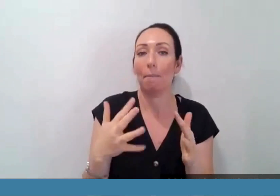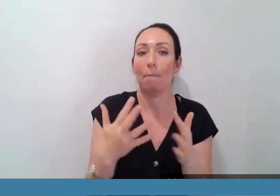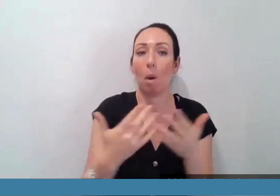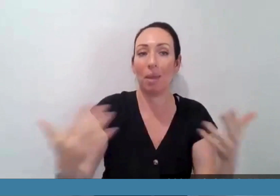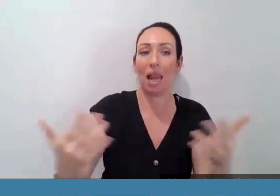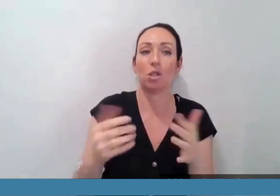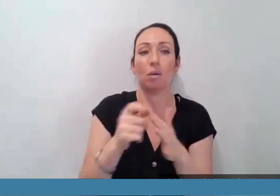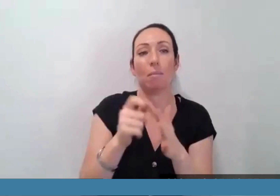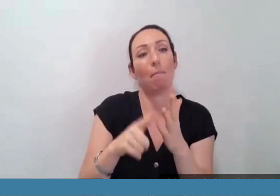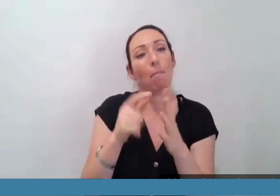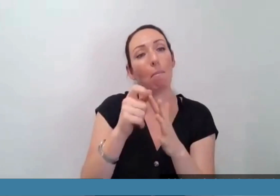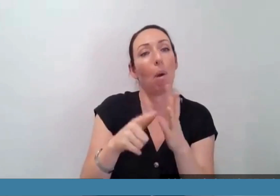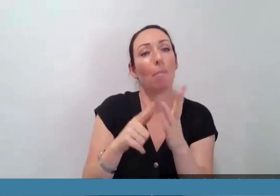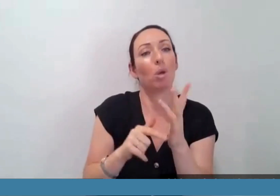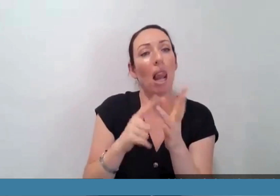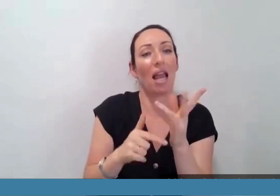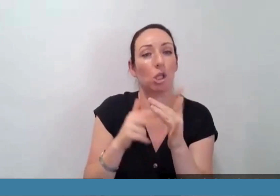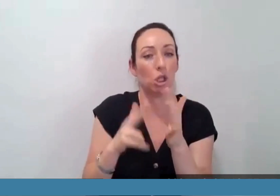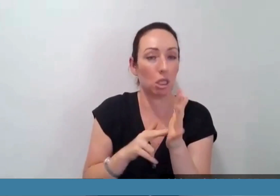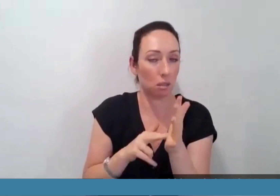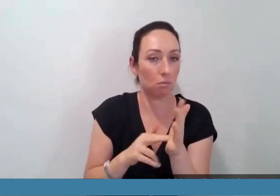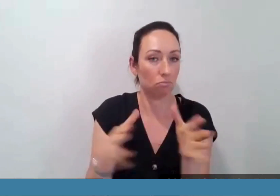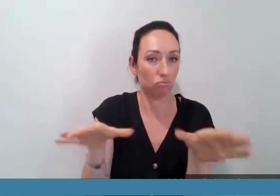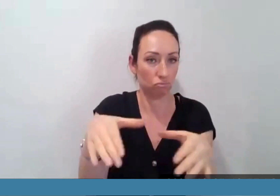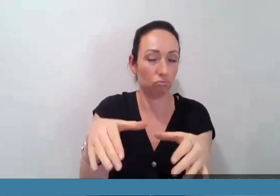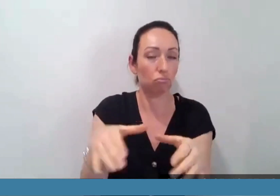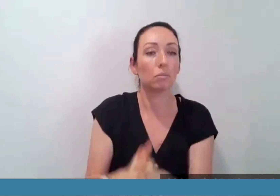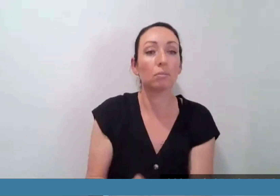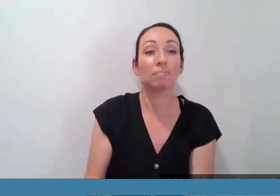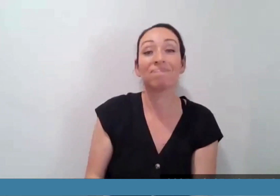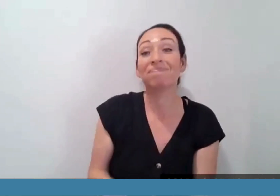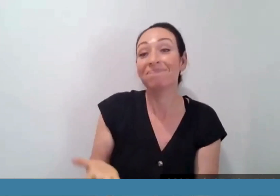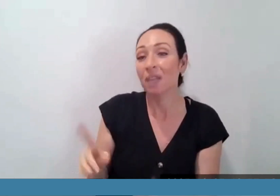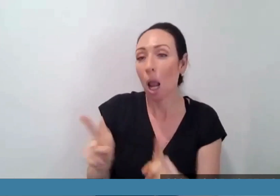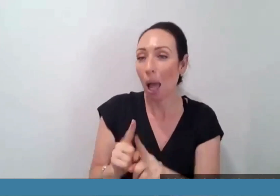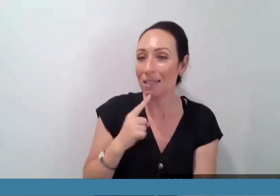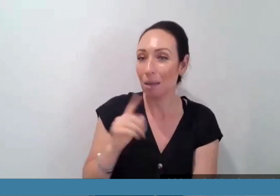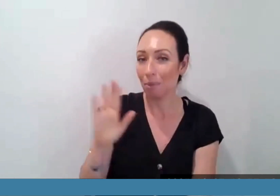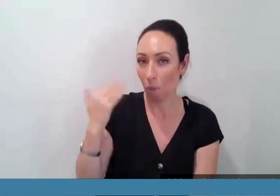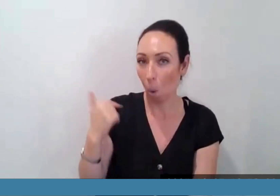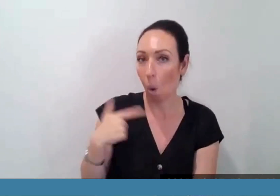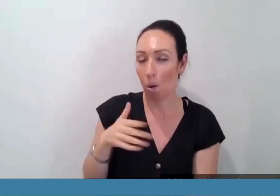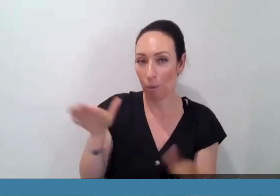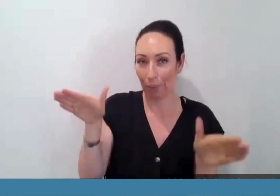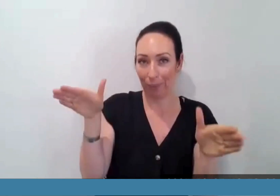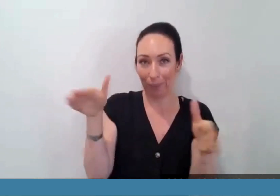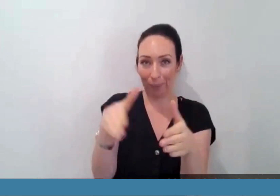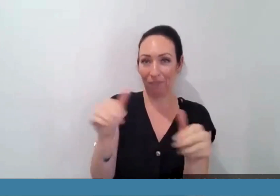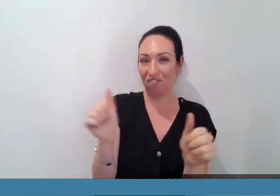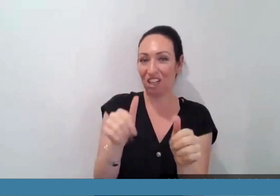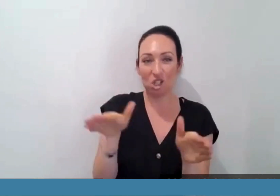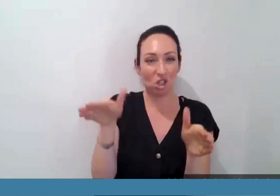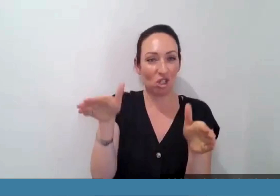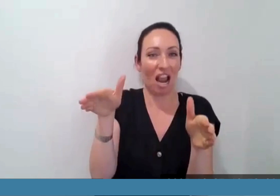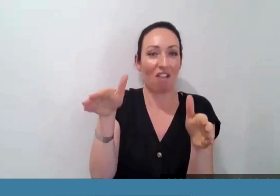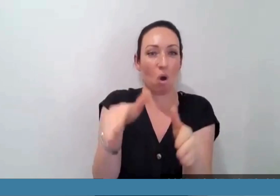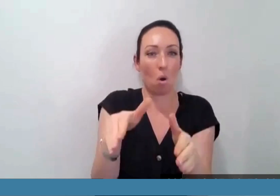shared earlier, the scope of the commissioned research project has already been narrowed through extensive consultation with people